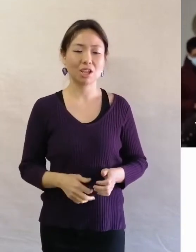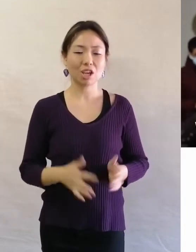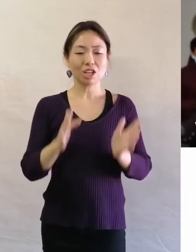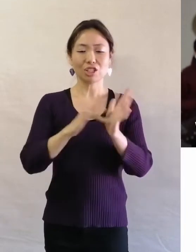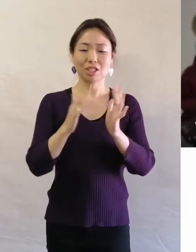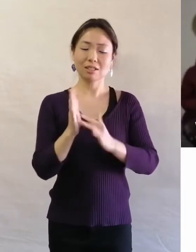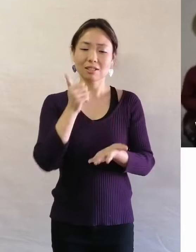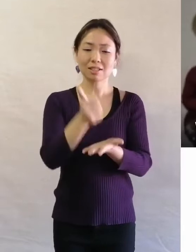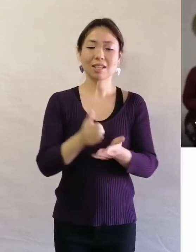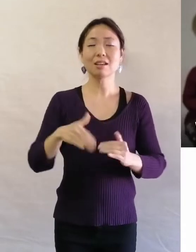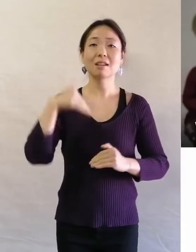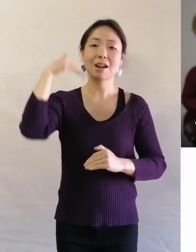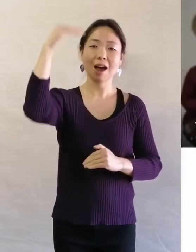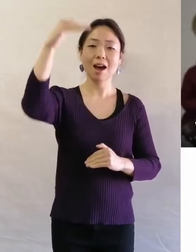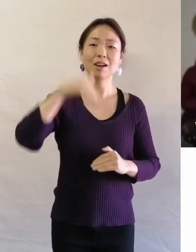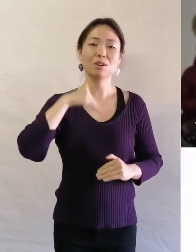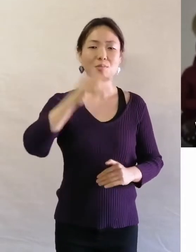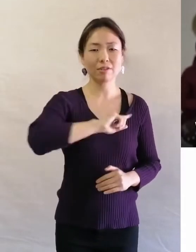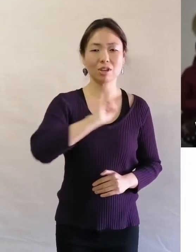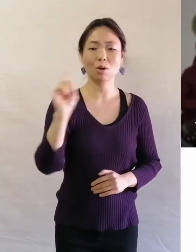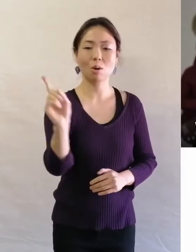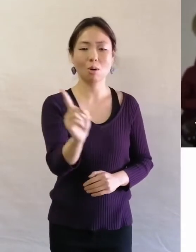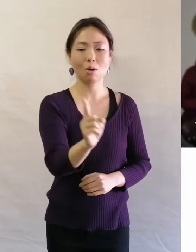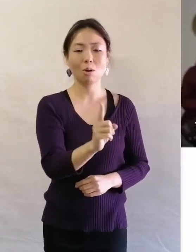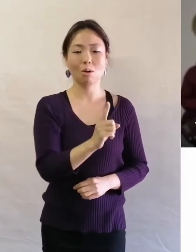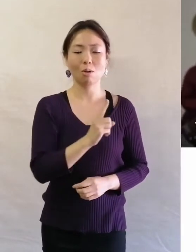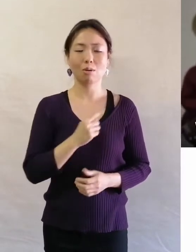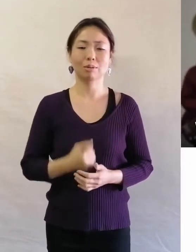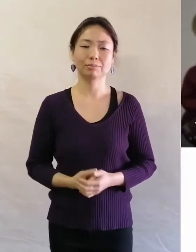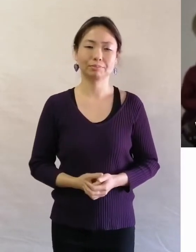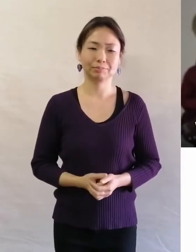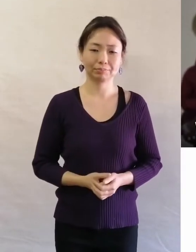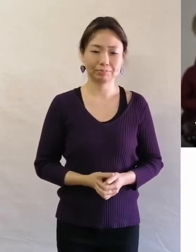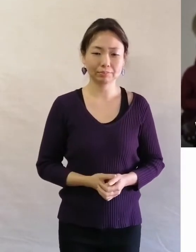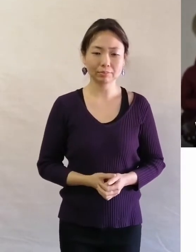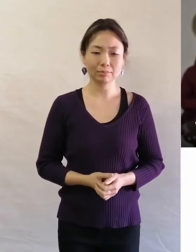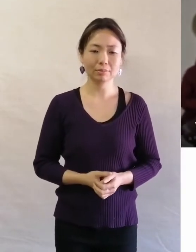holiness, Jesus seated high above it all.